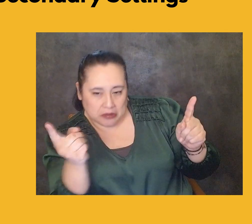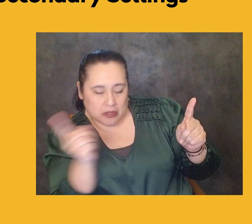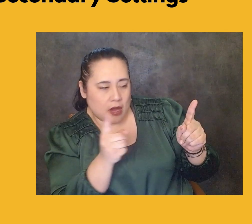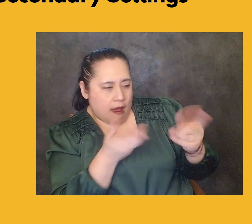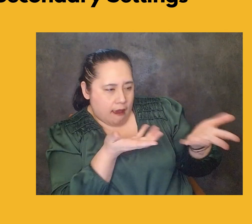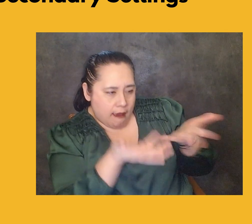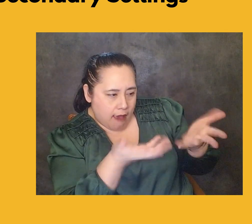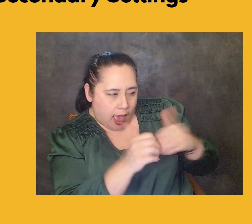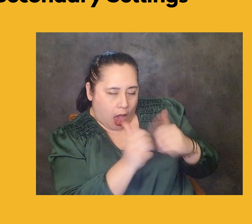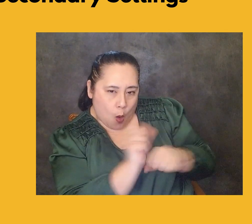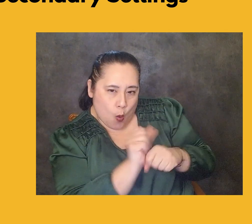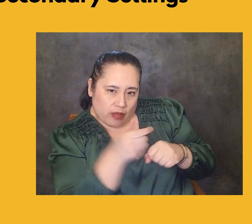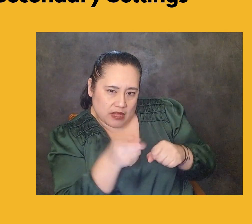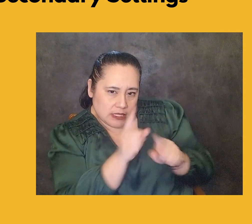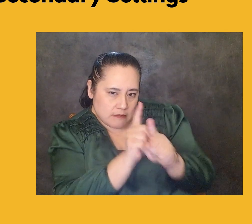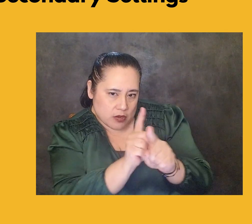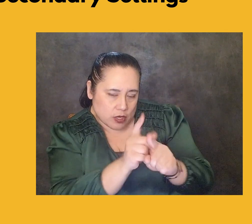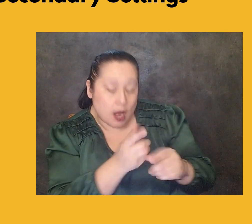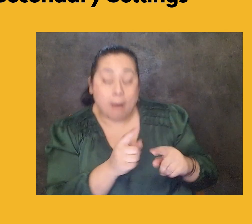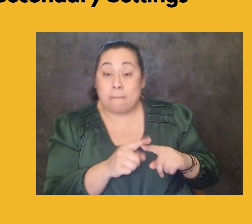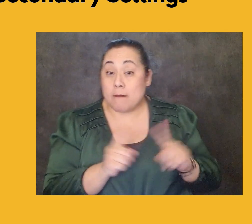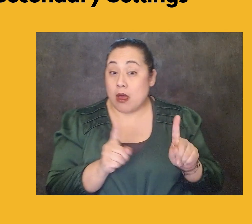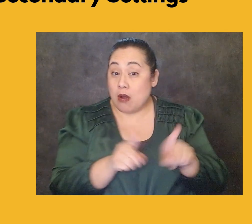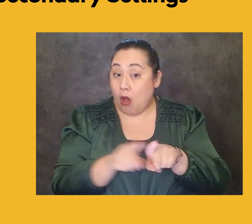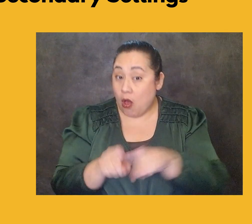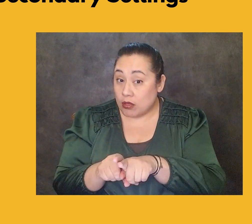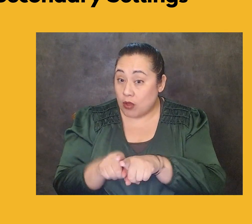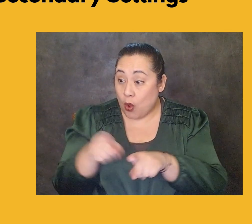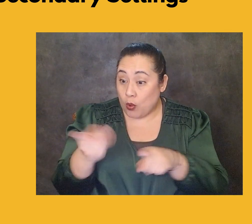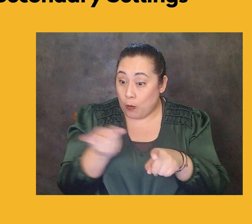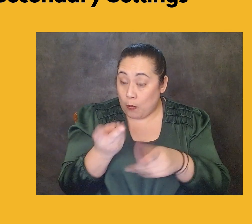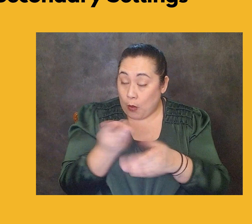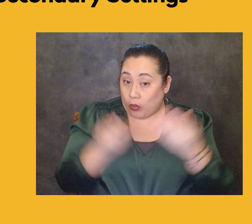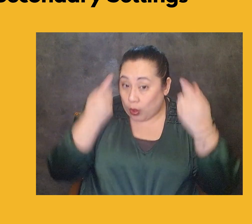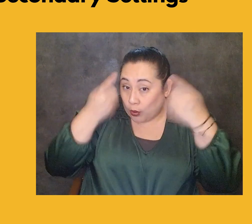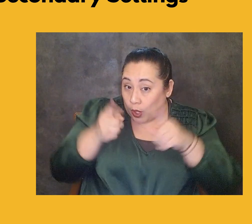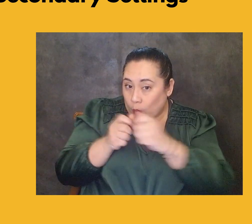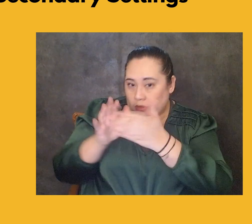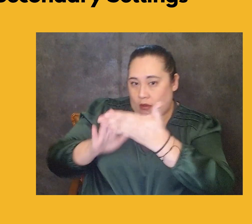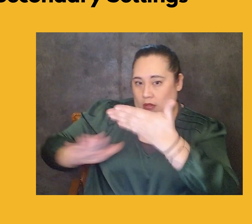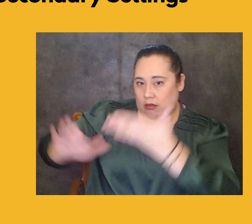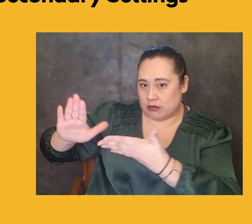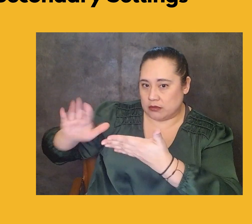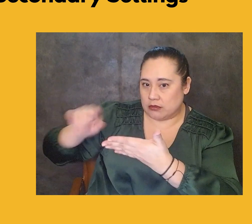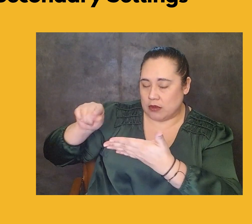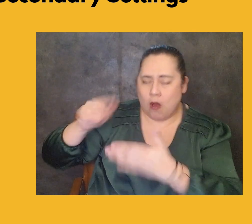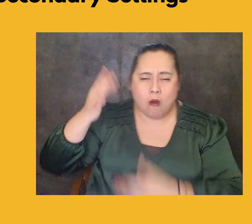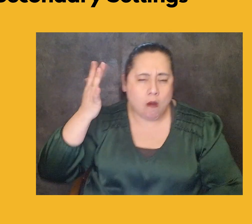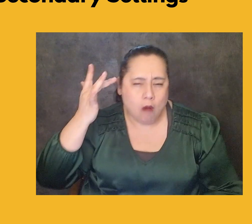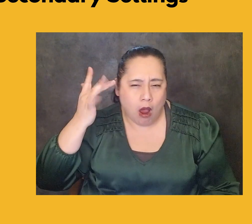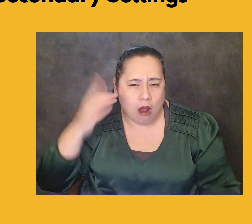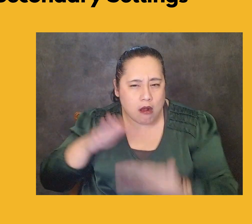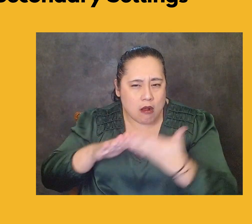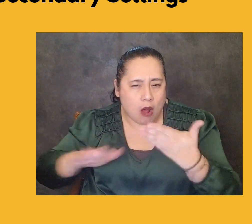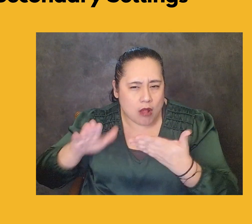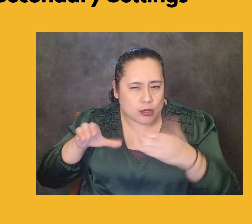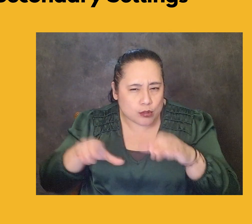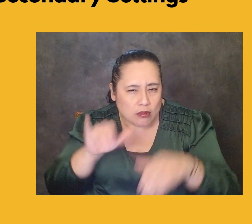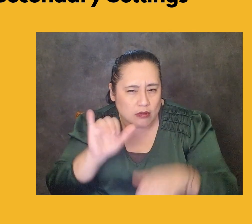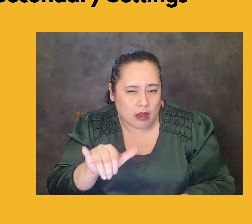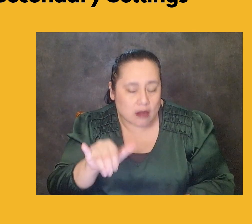work together and have a dialogue about mentoring. They both have to have the agreement with the college. Why does a college do